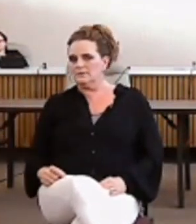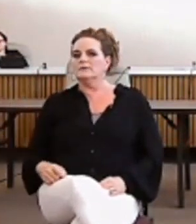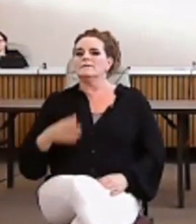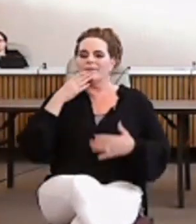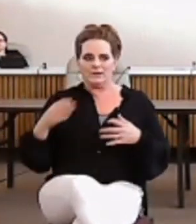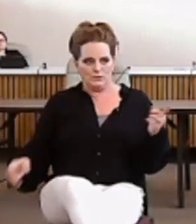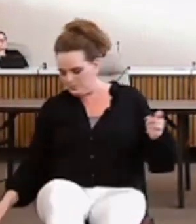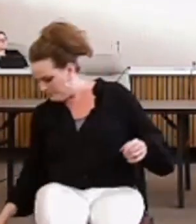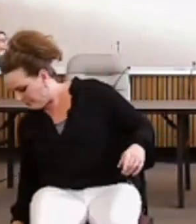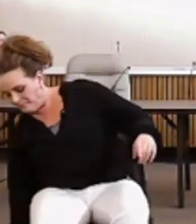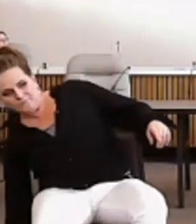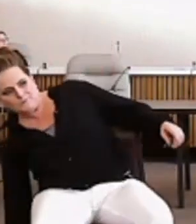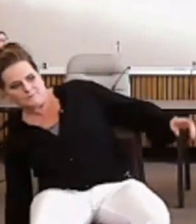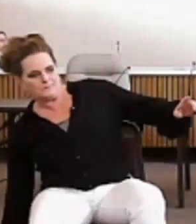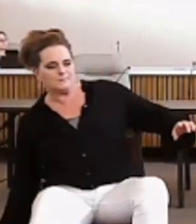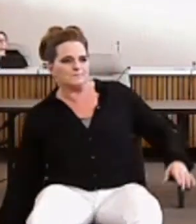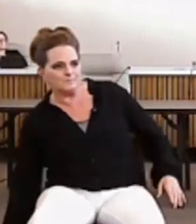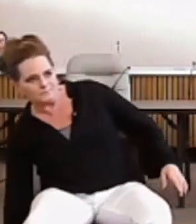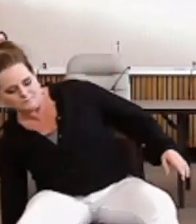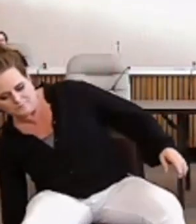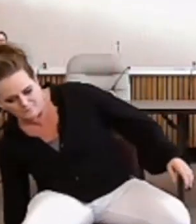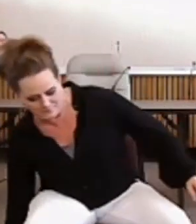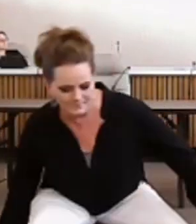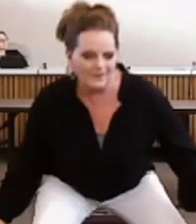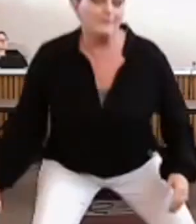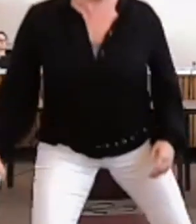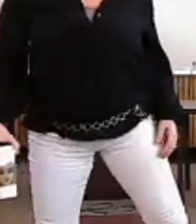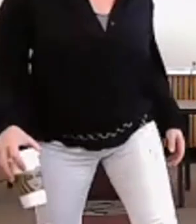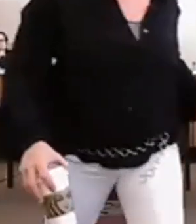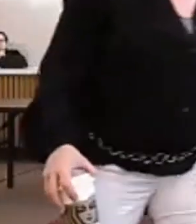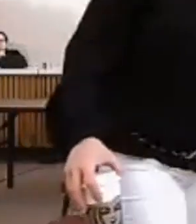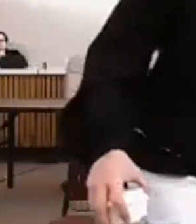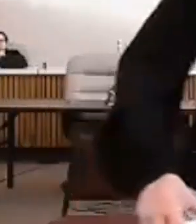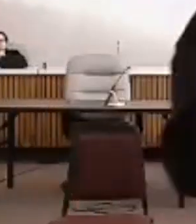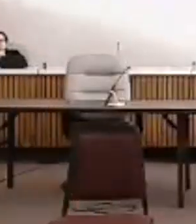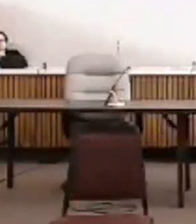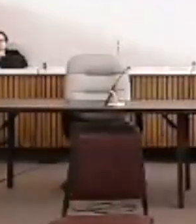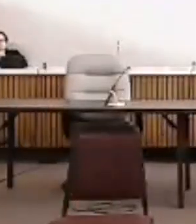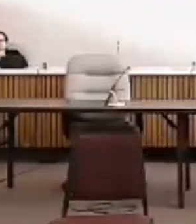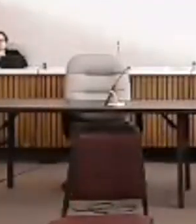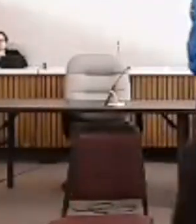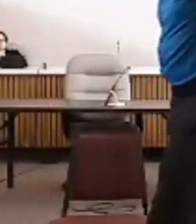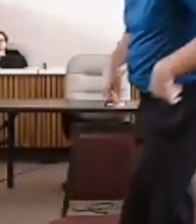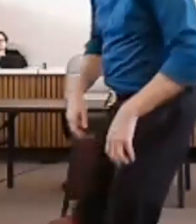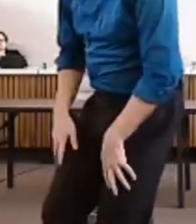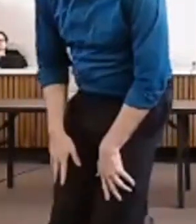Thank you. I am going to put forth a motion that we approve special use permit application number